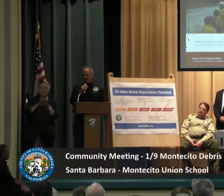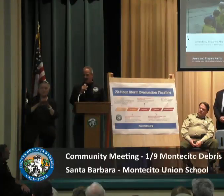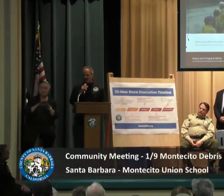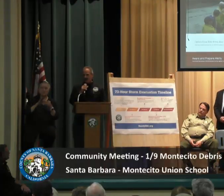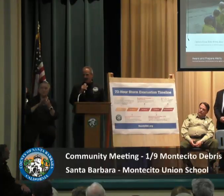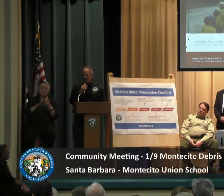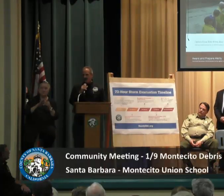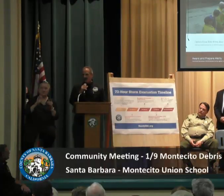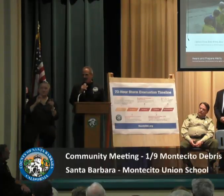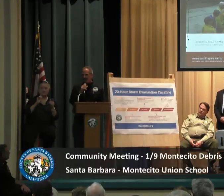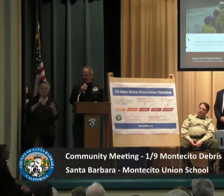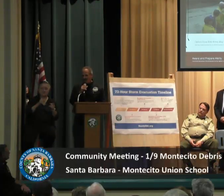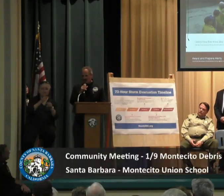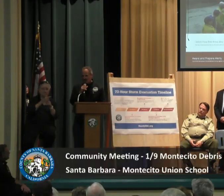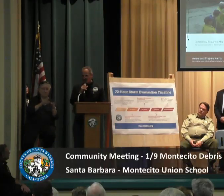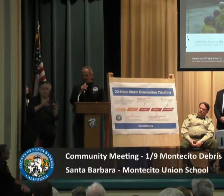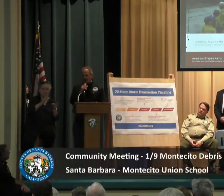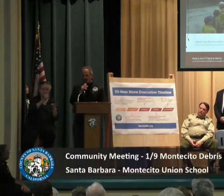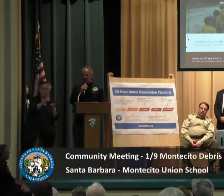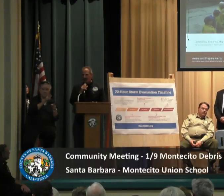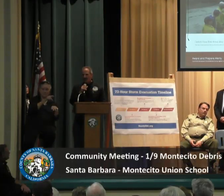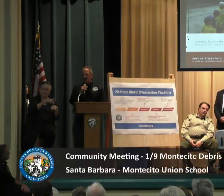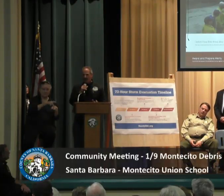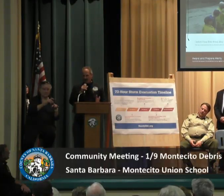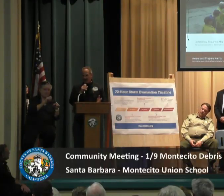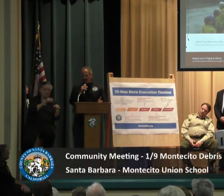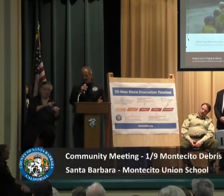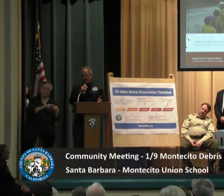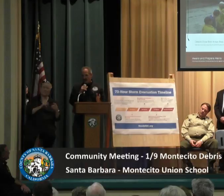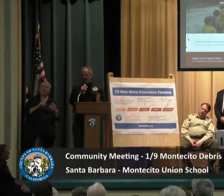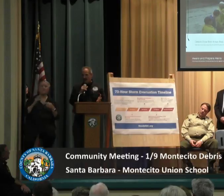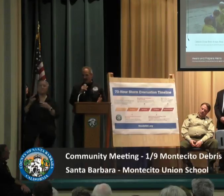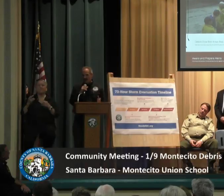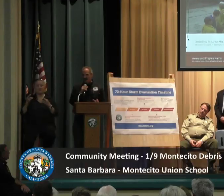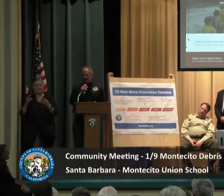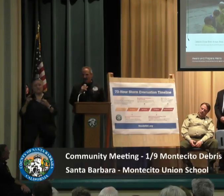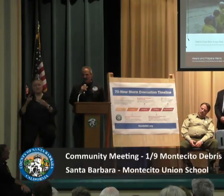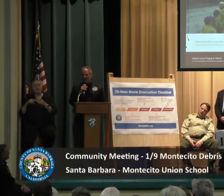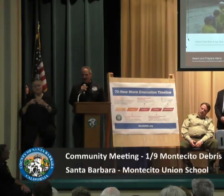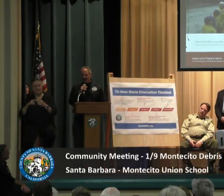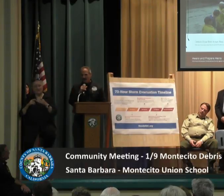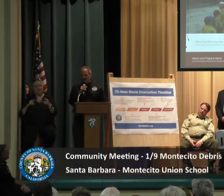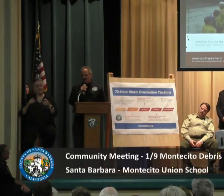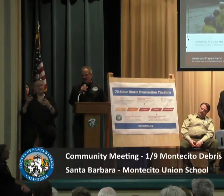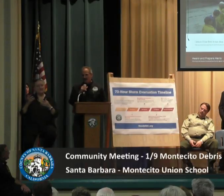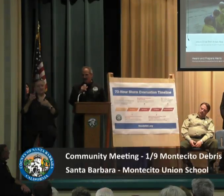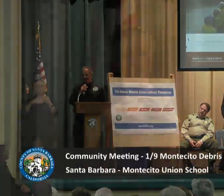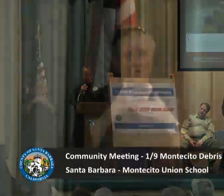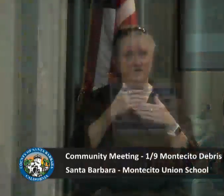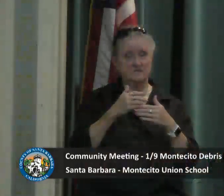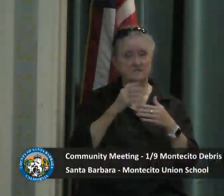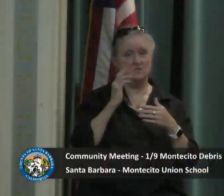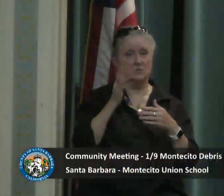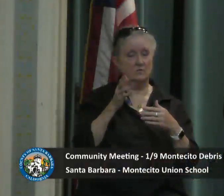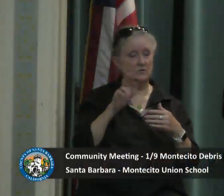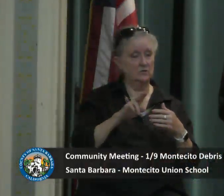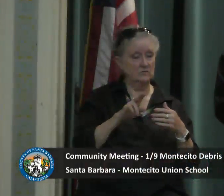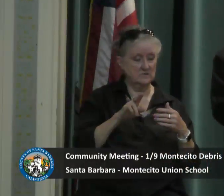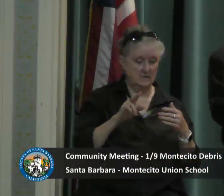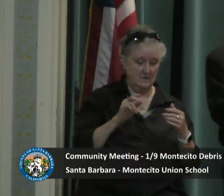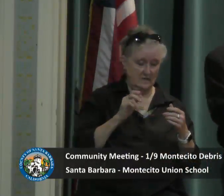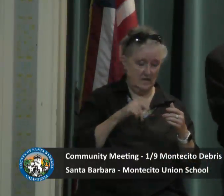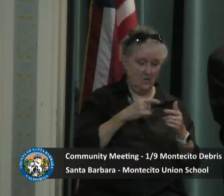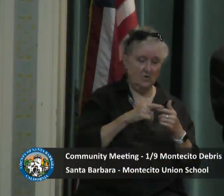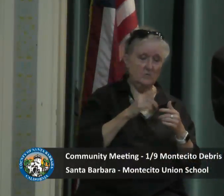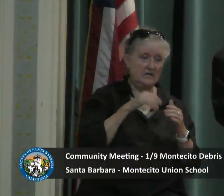is the decision of the superintendent and principals, of course. The recommendation on when we do it, here's the process that we will use. When we